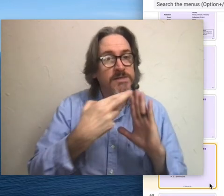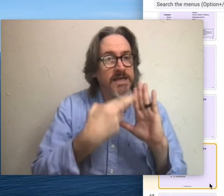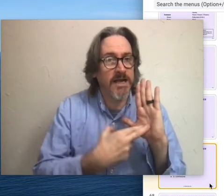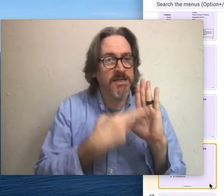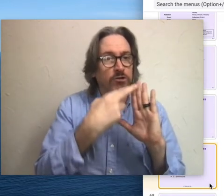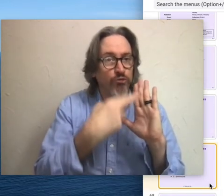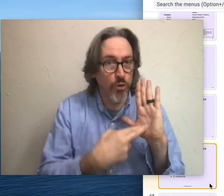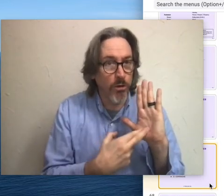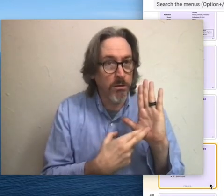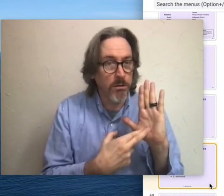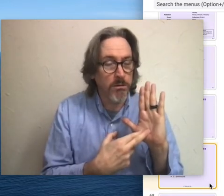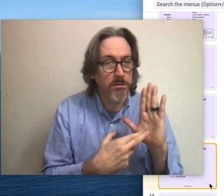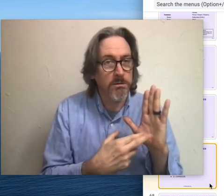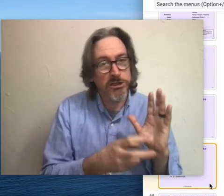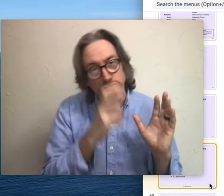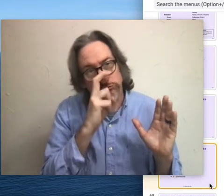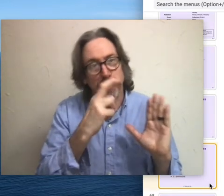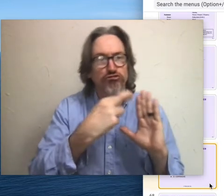sometimes see it as like rule.